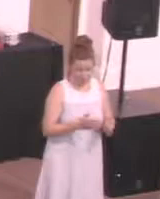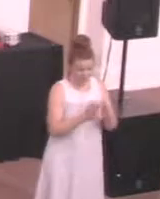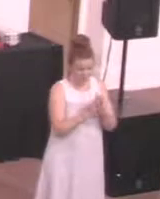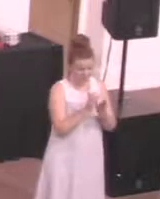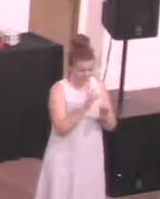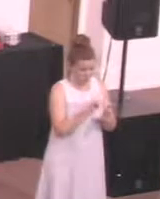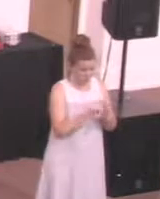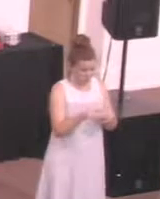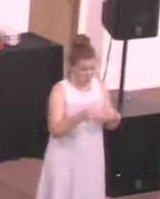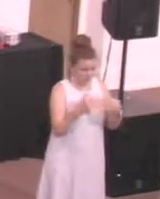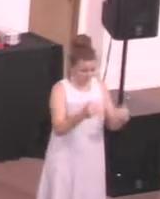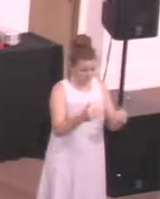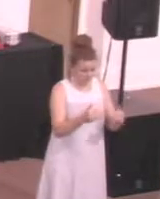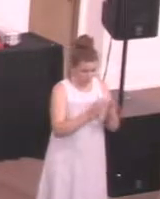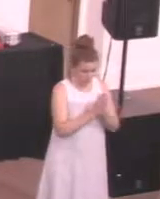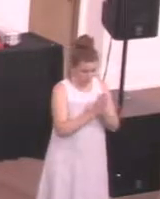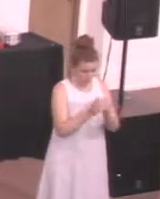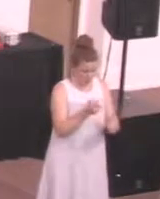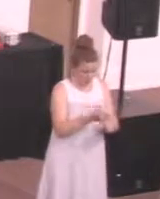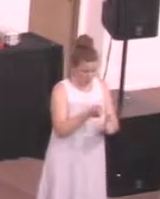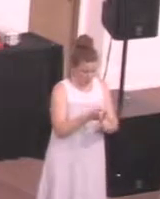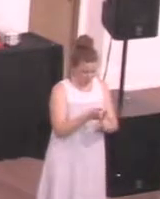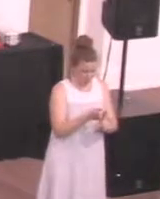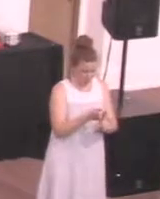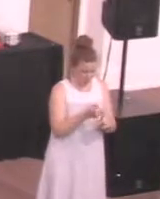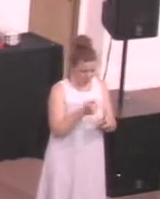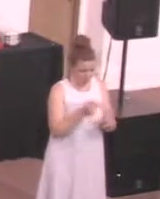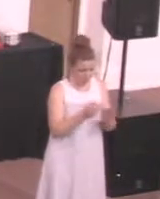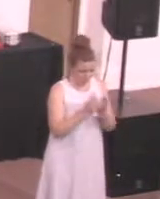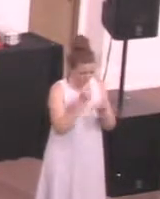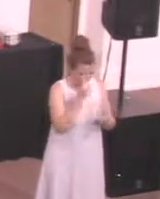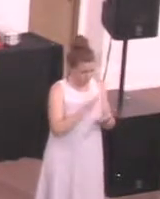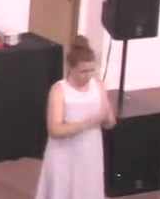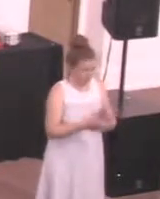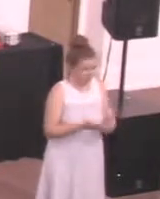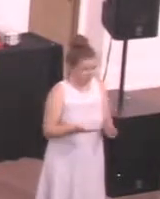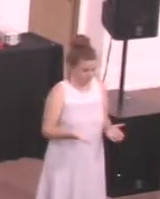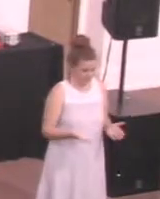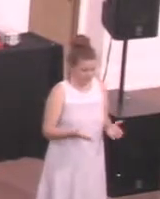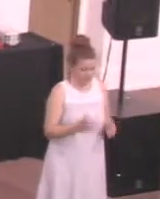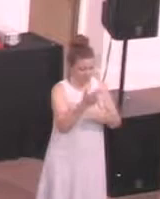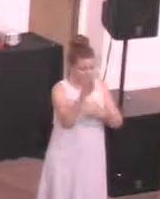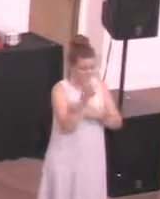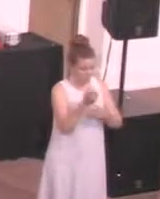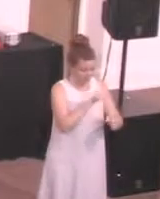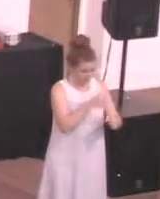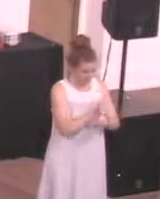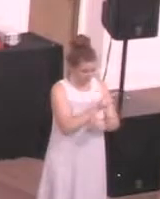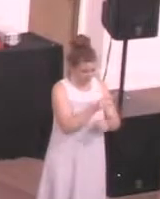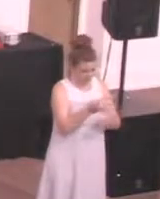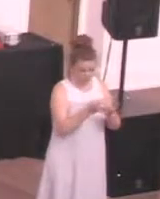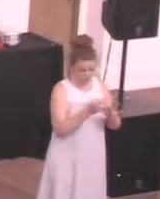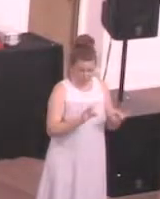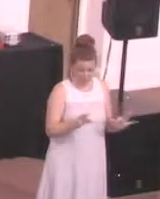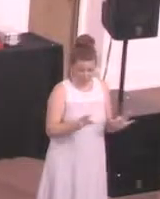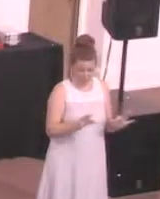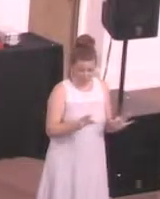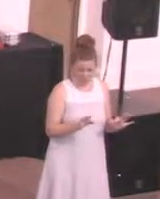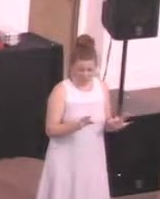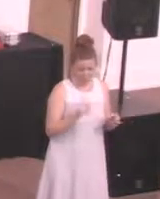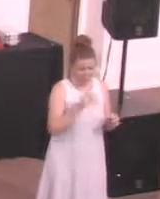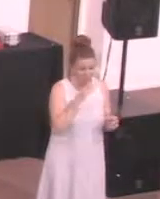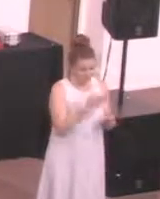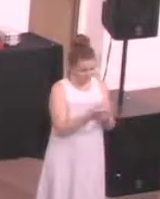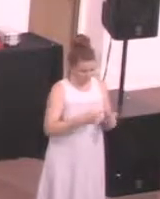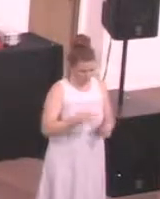now. There's some unforgiveness in this room, some unfinished business. God wants to set you free. It could be something from